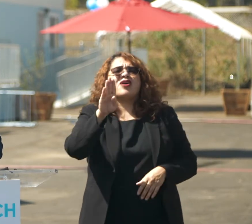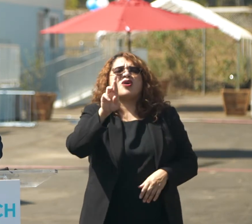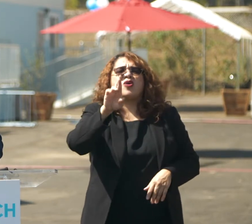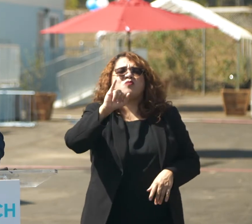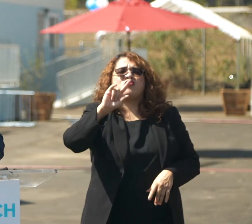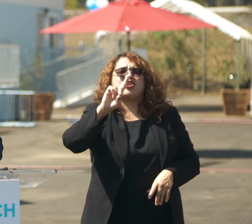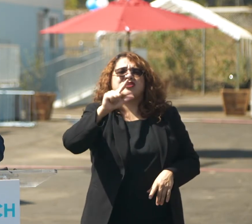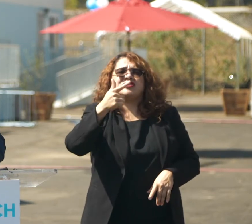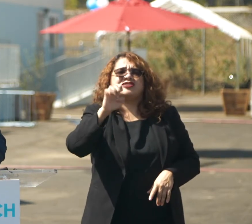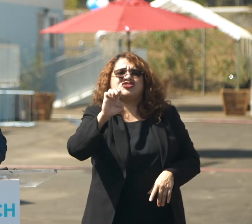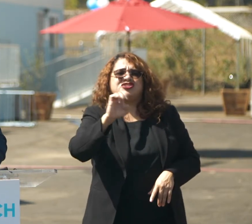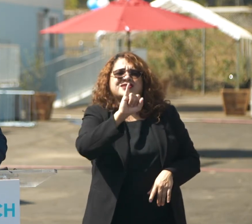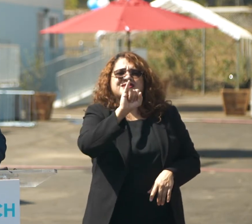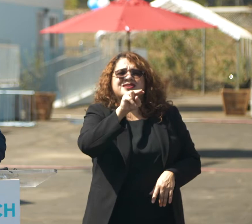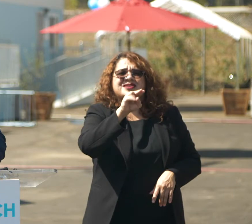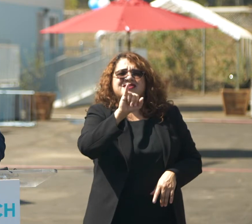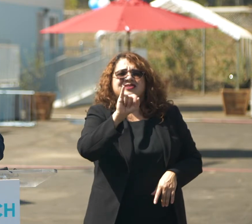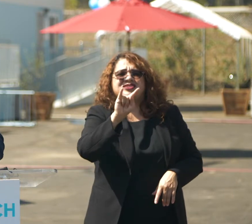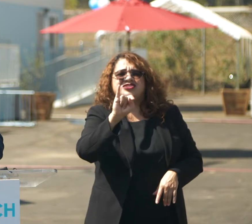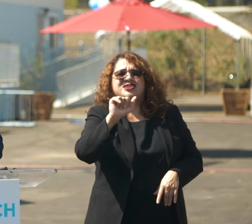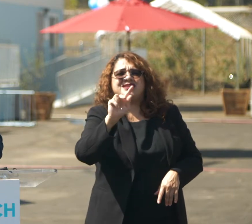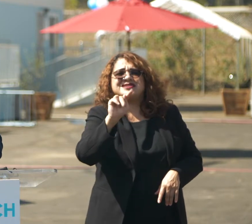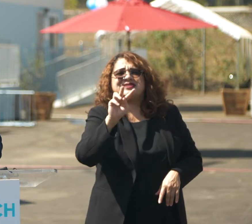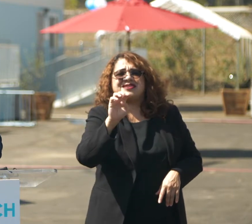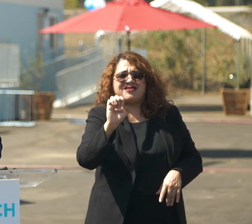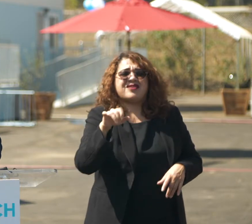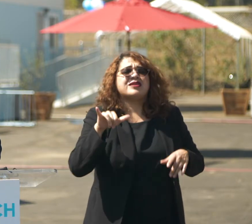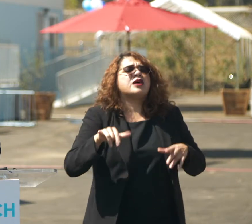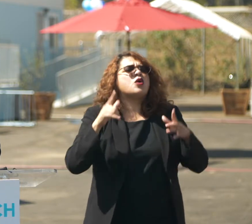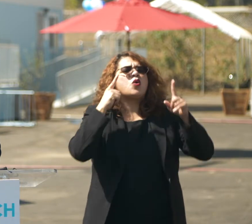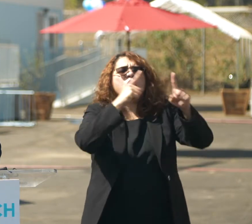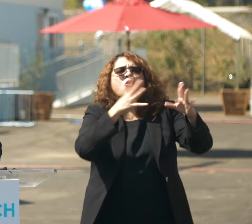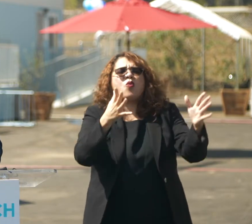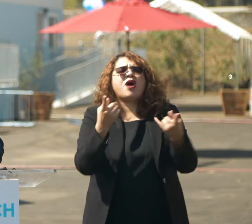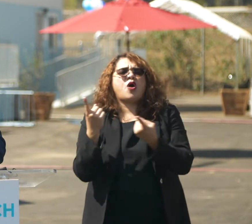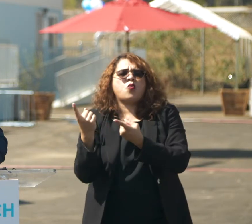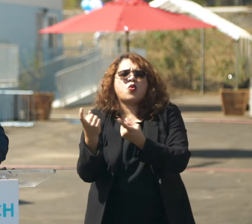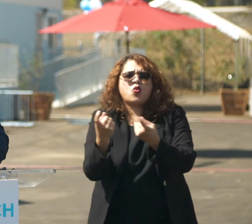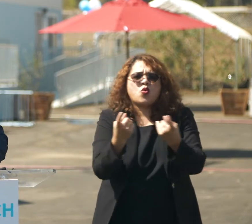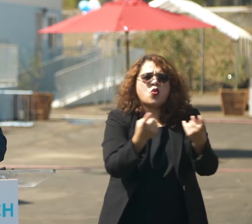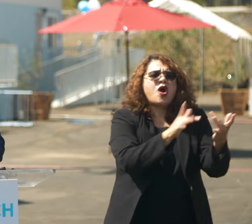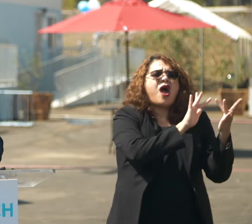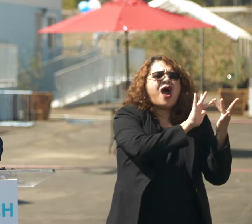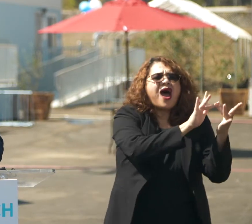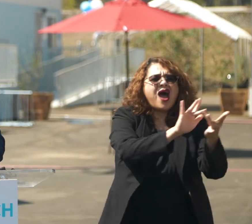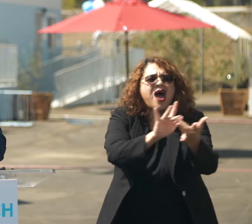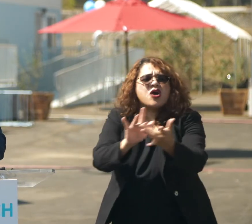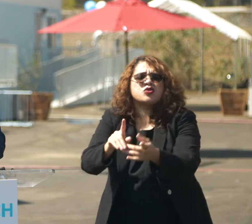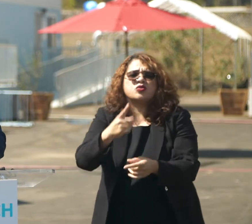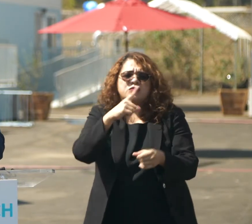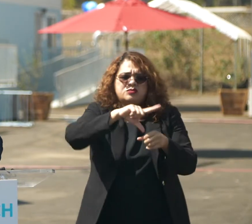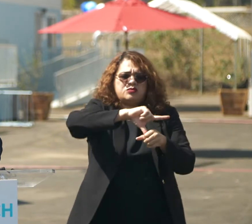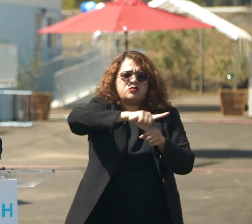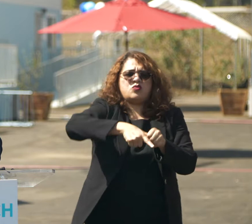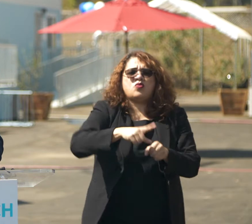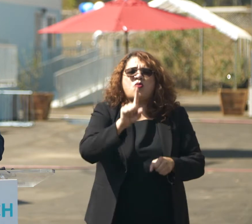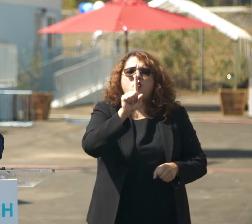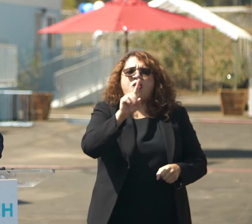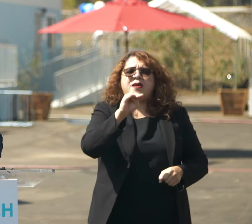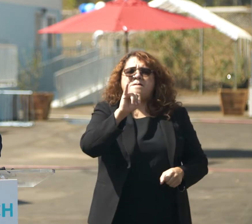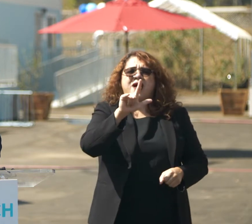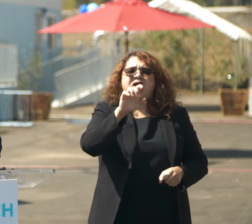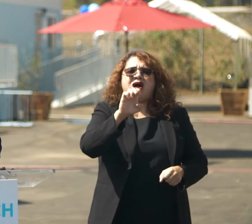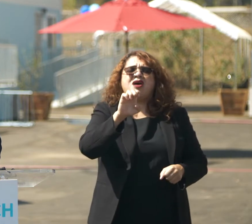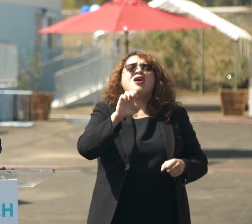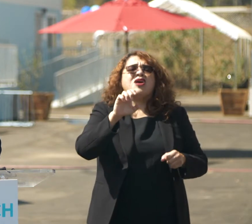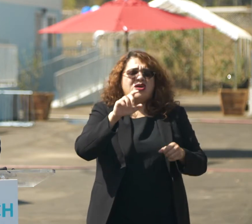This is a focused effort of increasing outreach and engagement in the areas within a 1 mile radius of all new